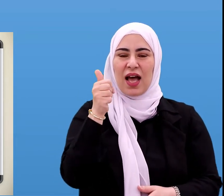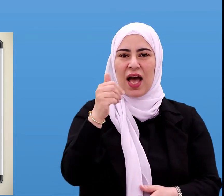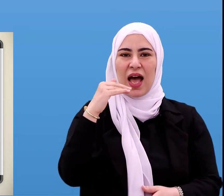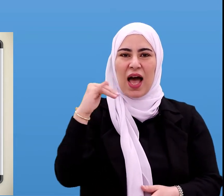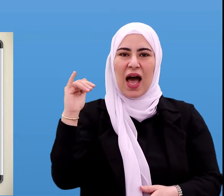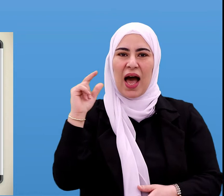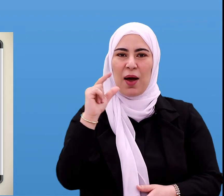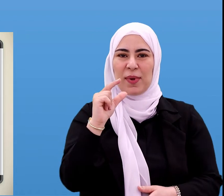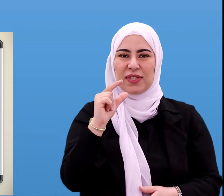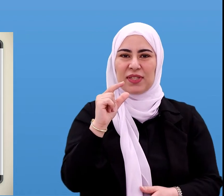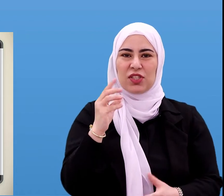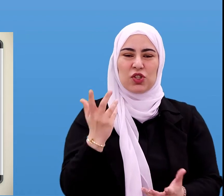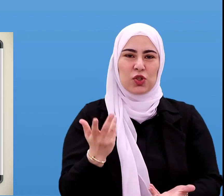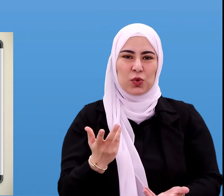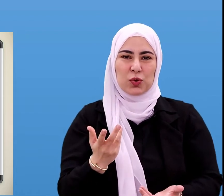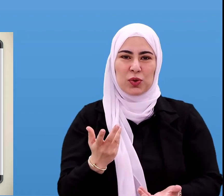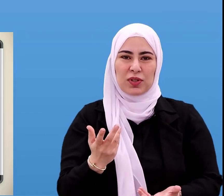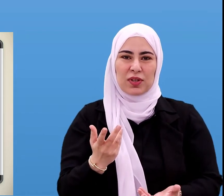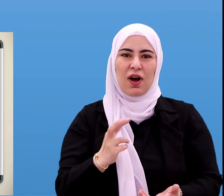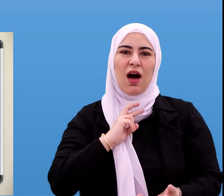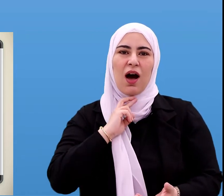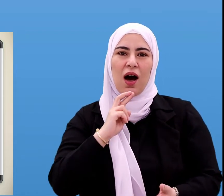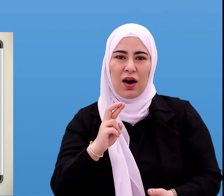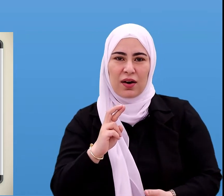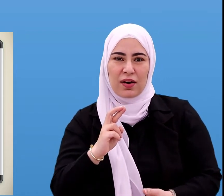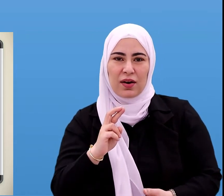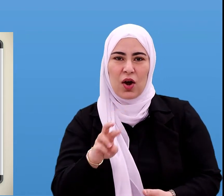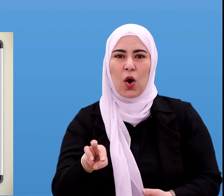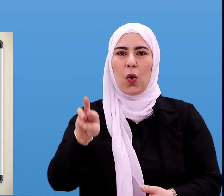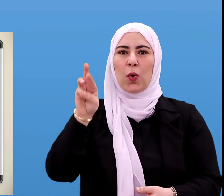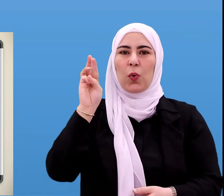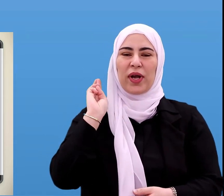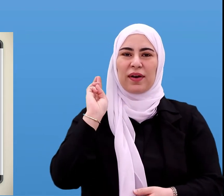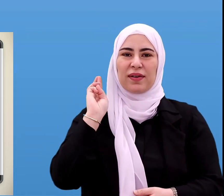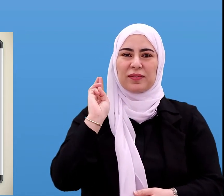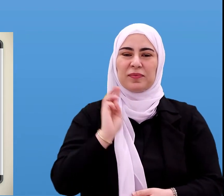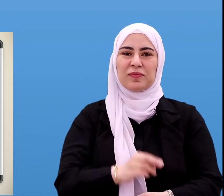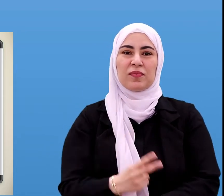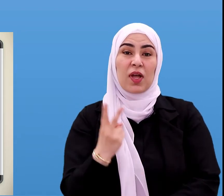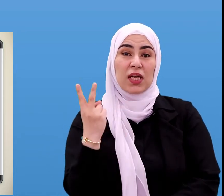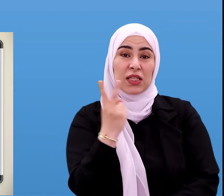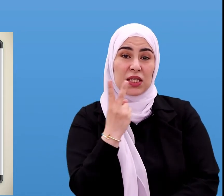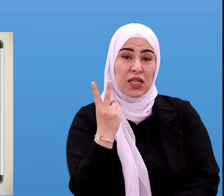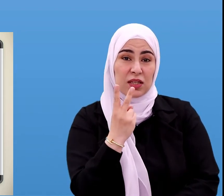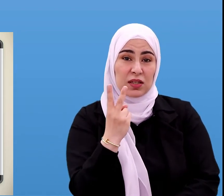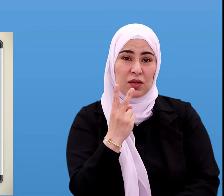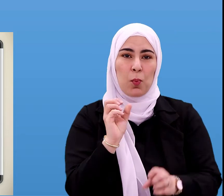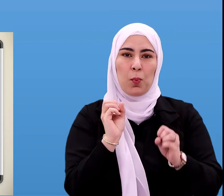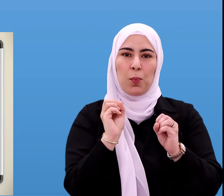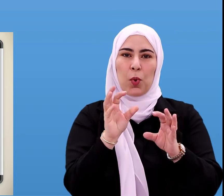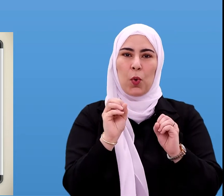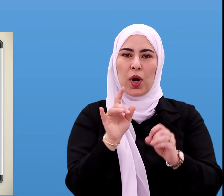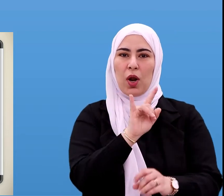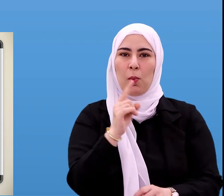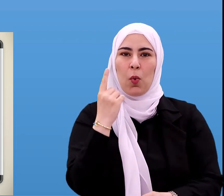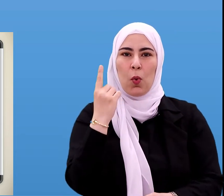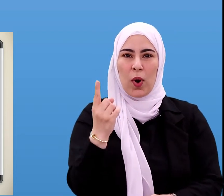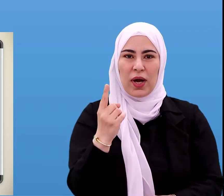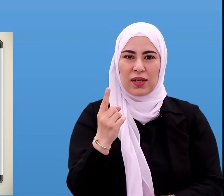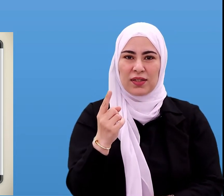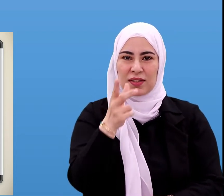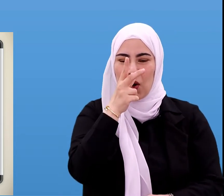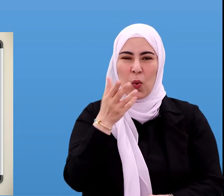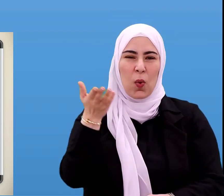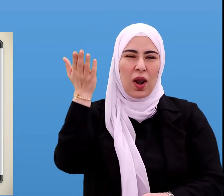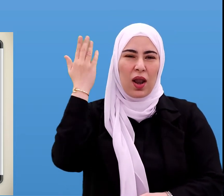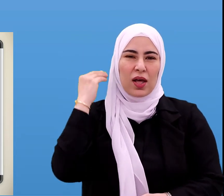to the meeting last week. So think about it. Khalid and Ahmed, they're two, not one. And last week is a